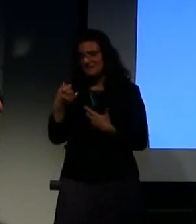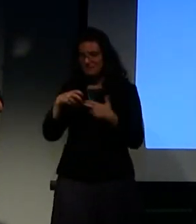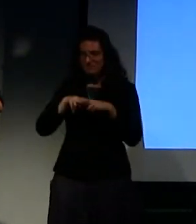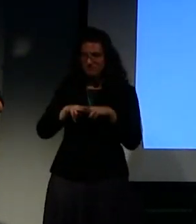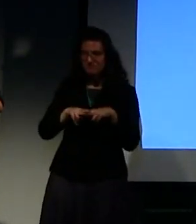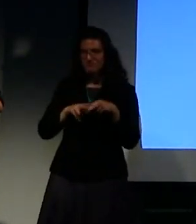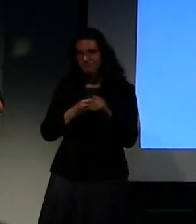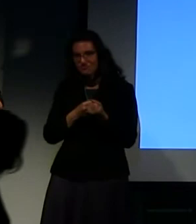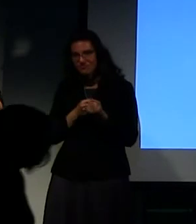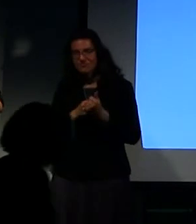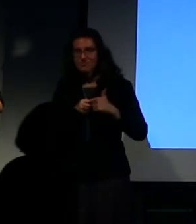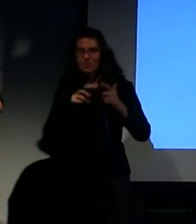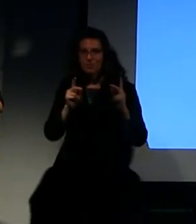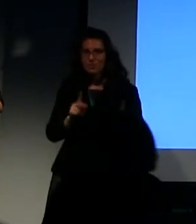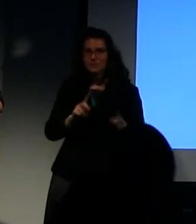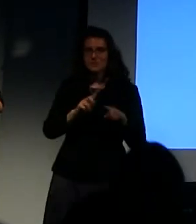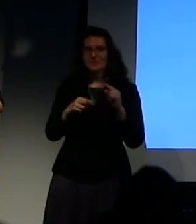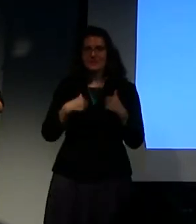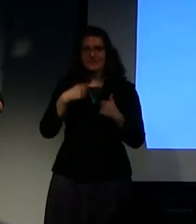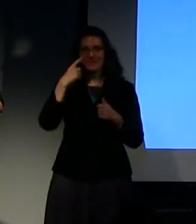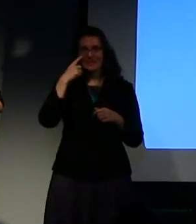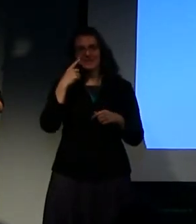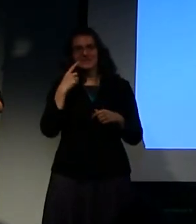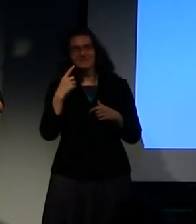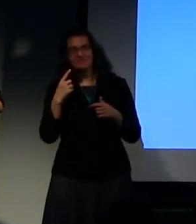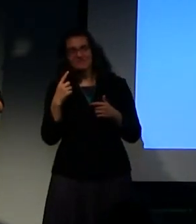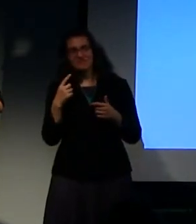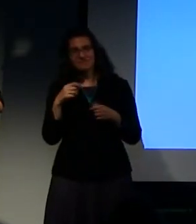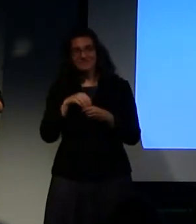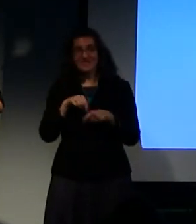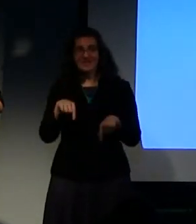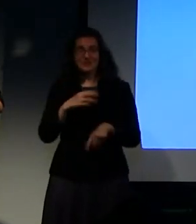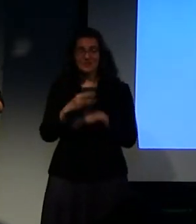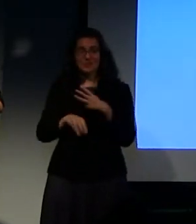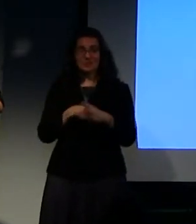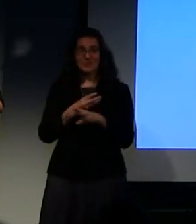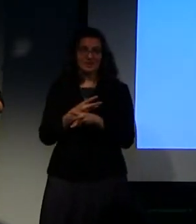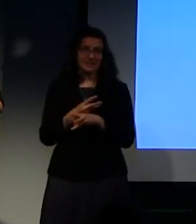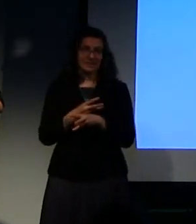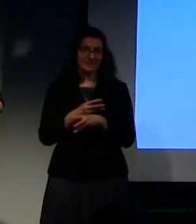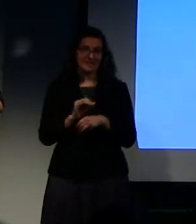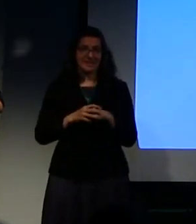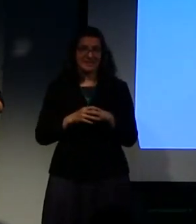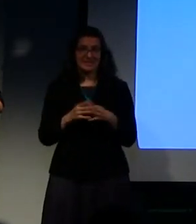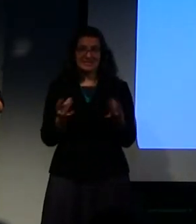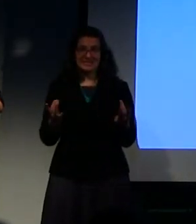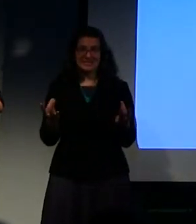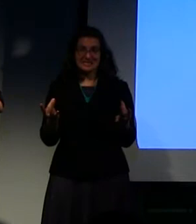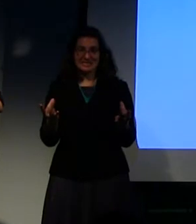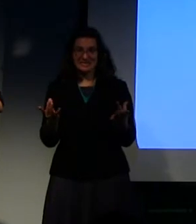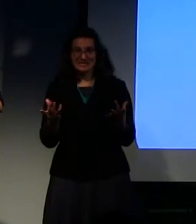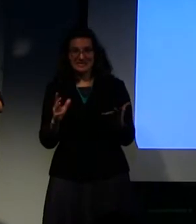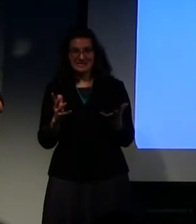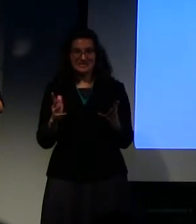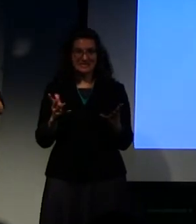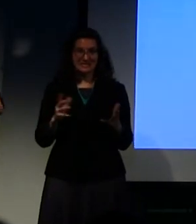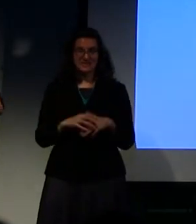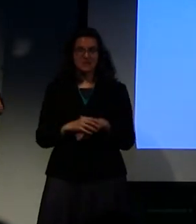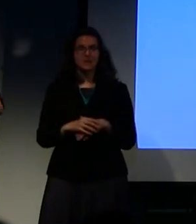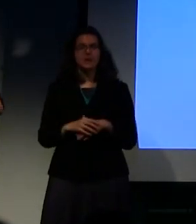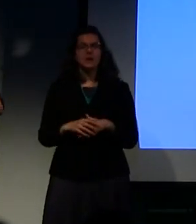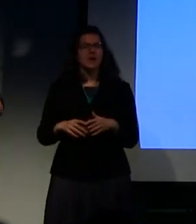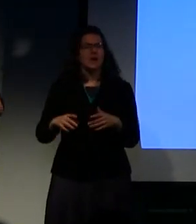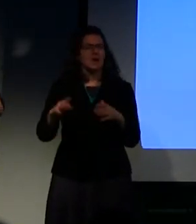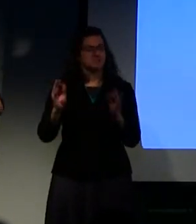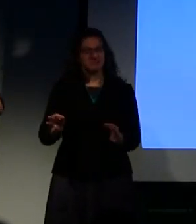with another person, but I think in this world, like, it's tricky. And I totally